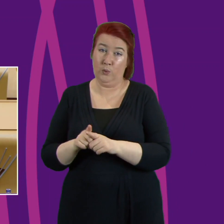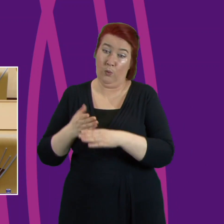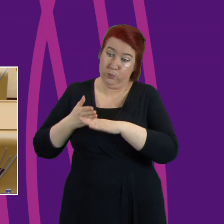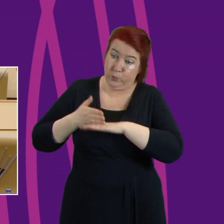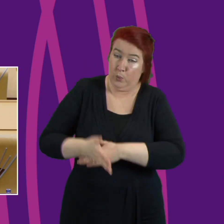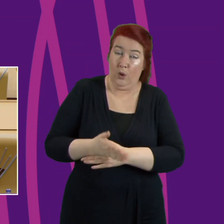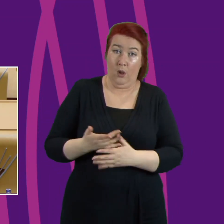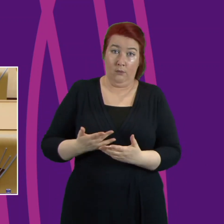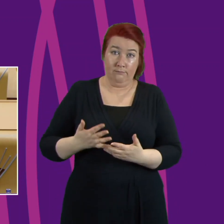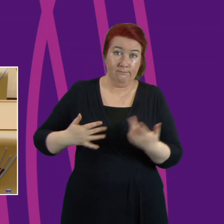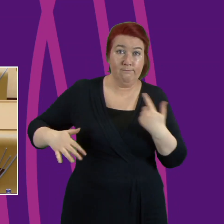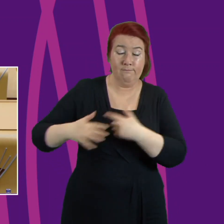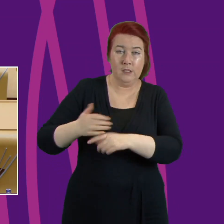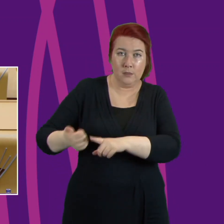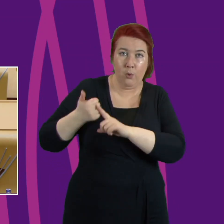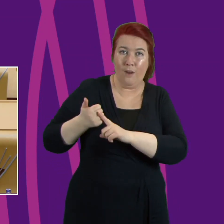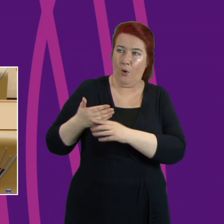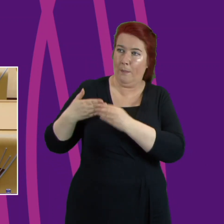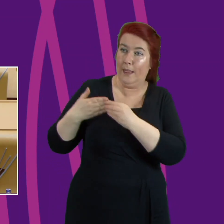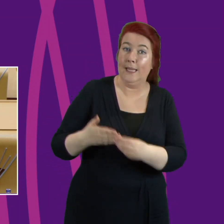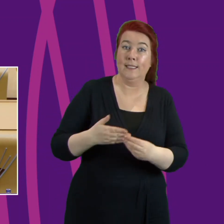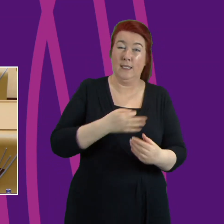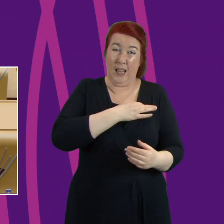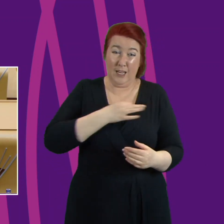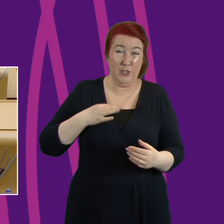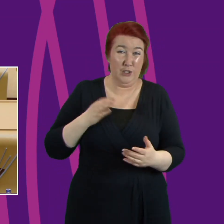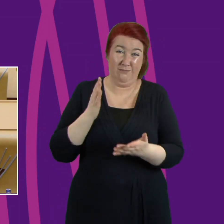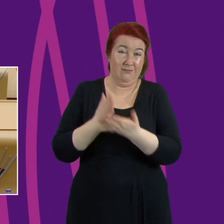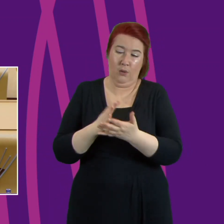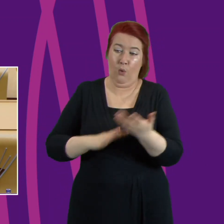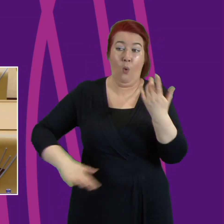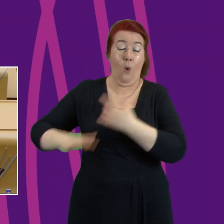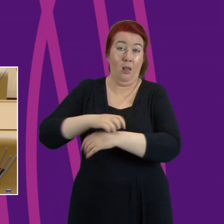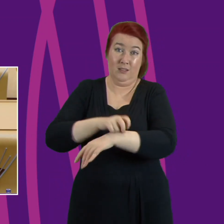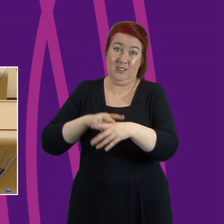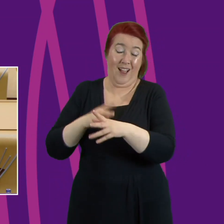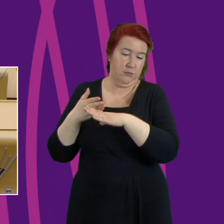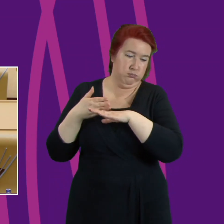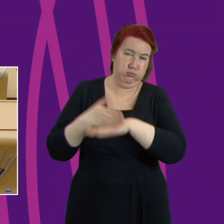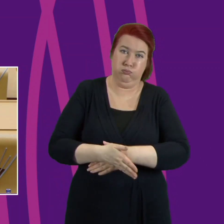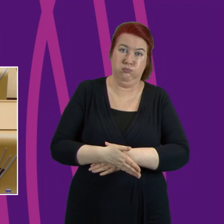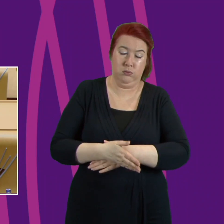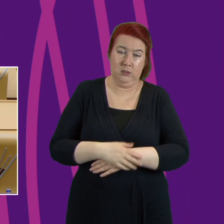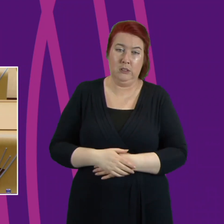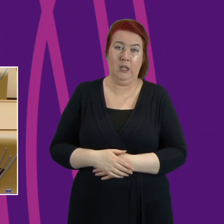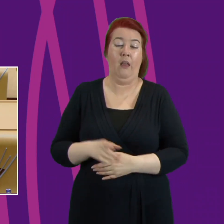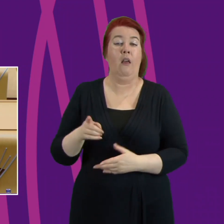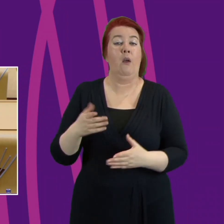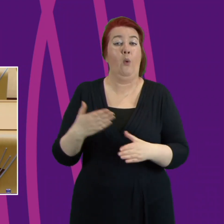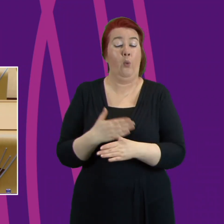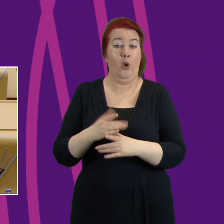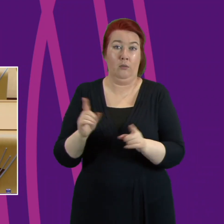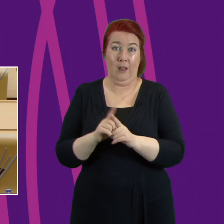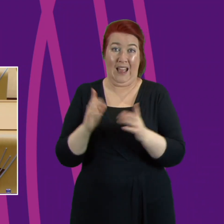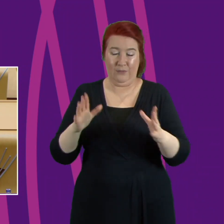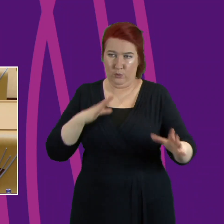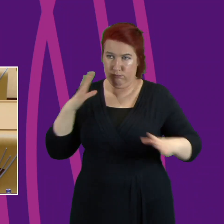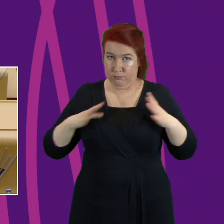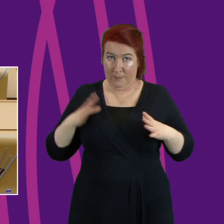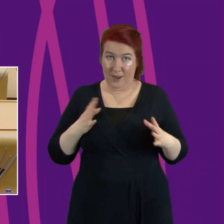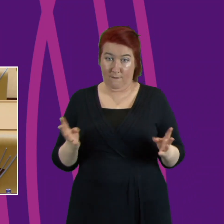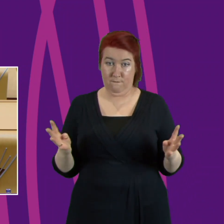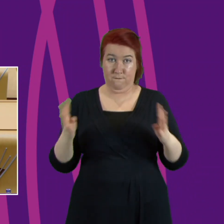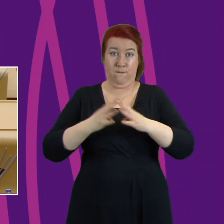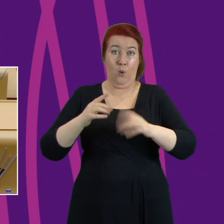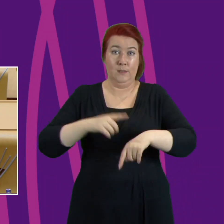local leaders, planners, clinicians, in fact, the entire workforce. The work has included preparing to quadruple ICU beds